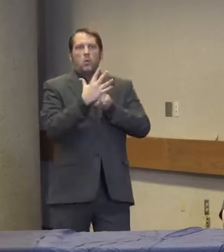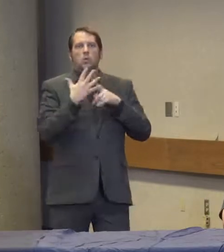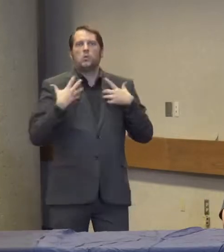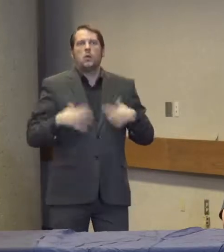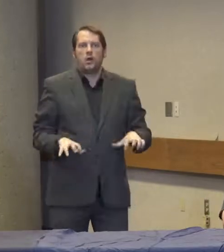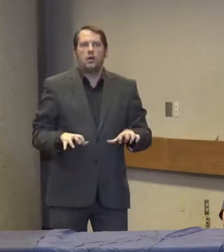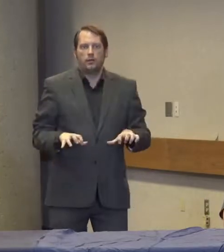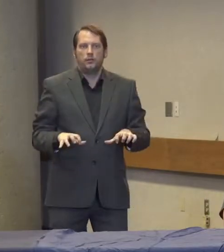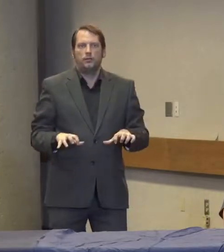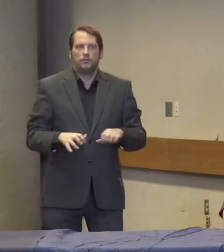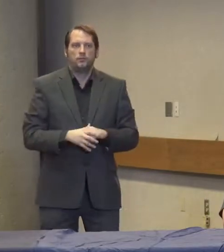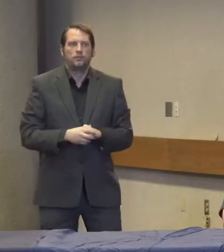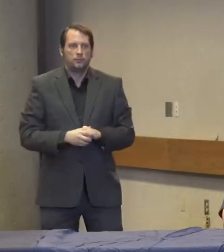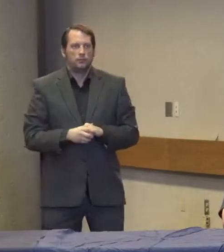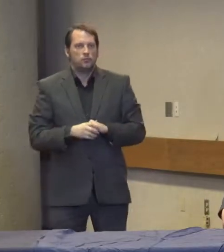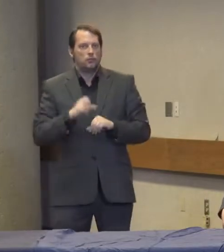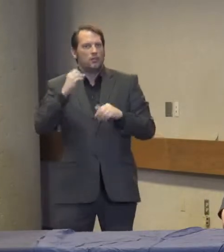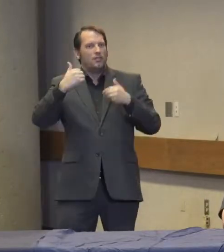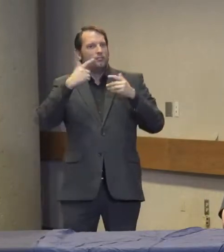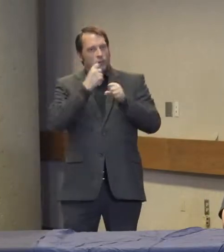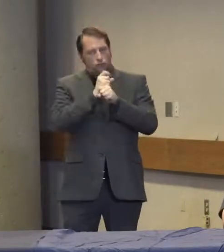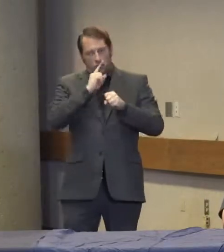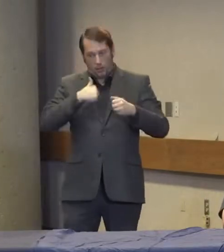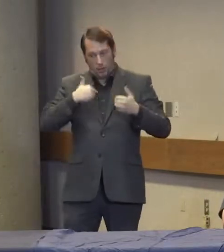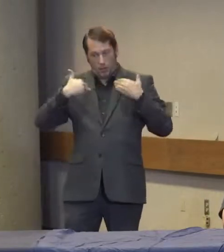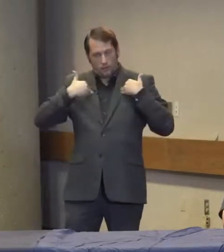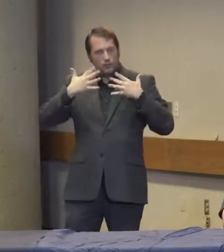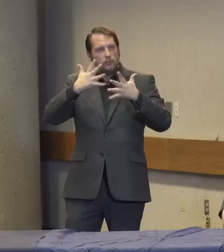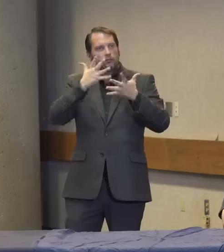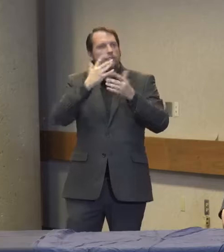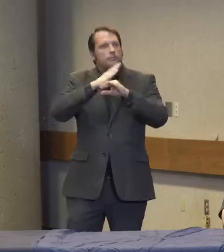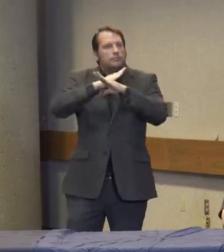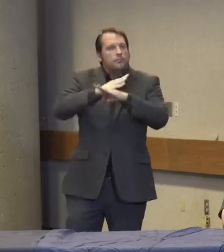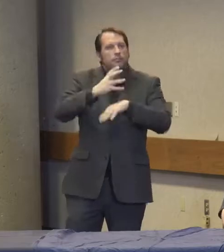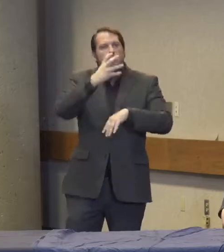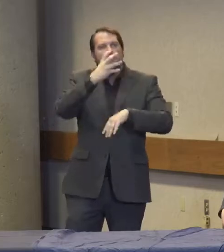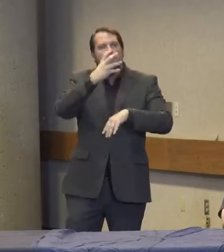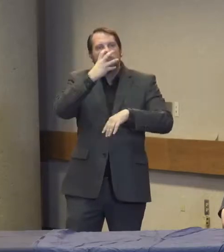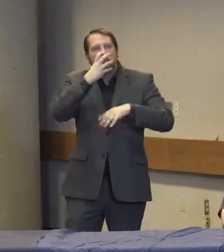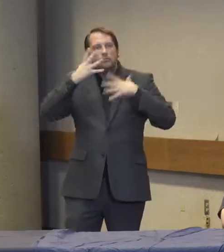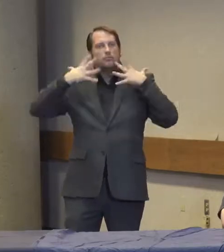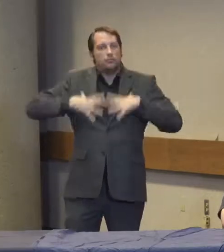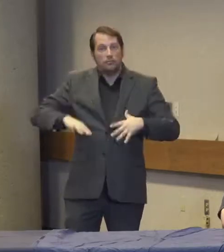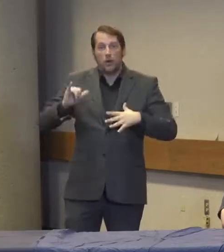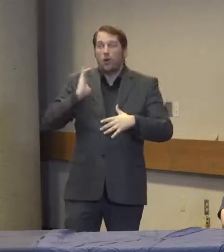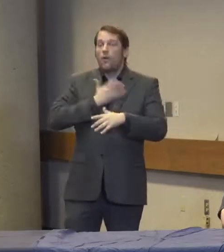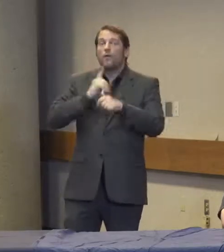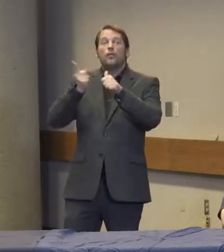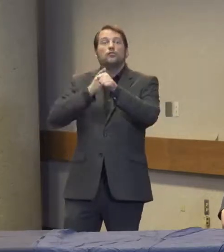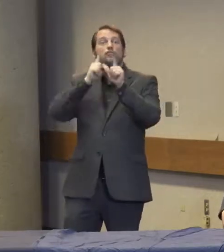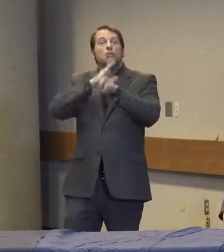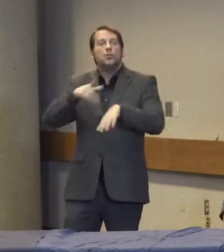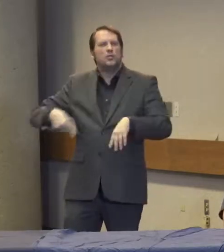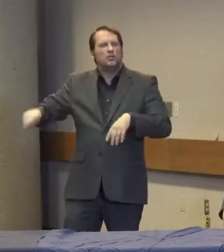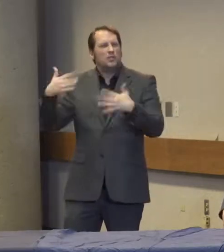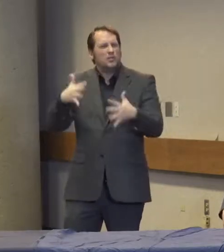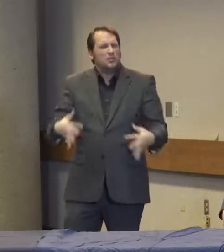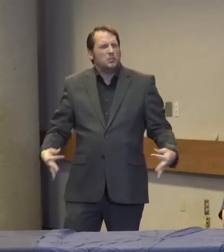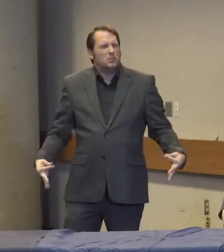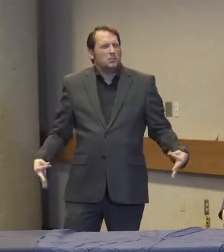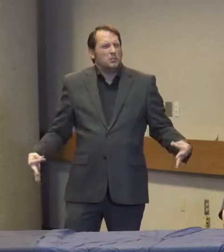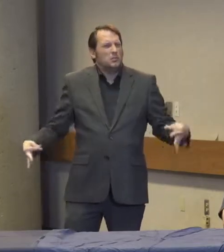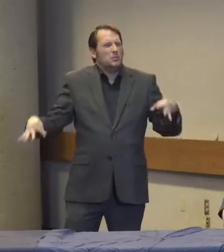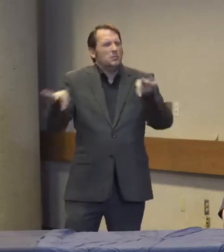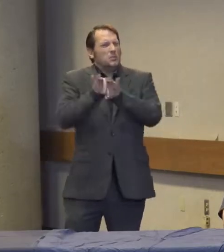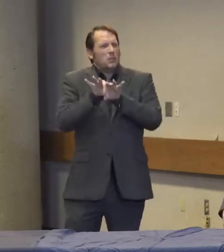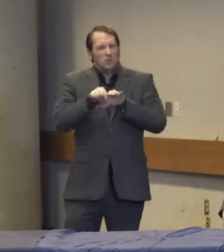are our most critical asset because we're going to need them to treat the people who get ill. And we're trying to make sure that they have the equipment, the